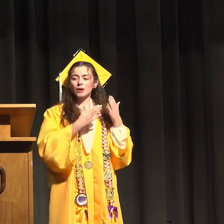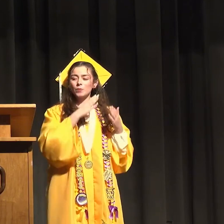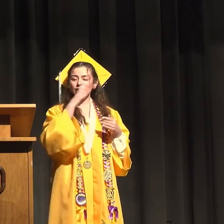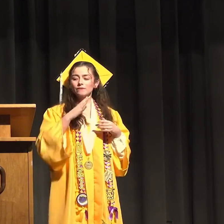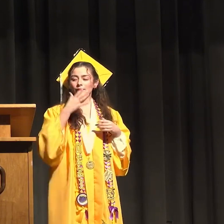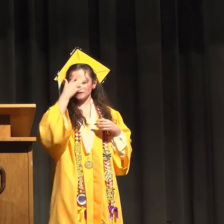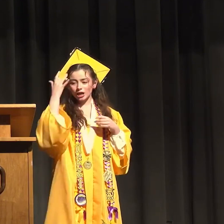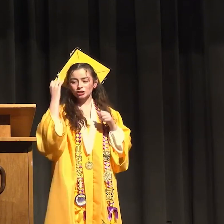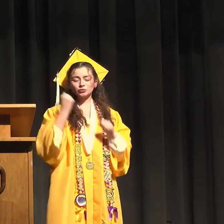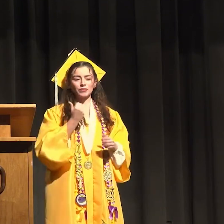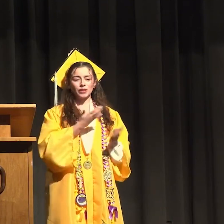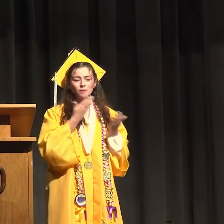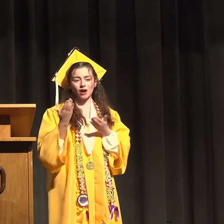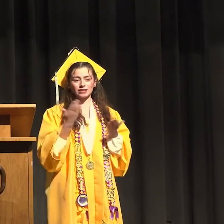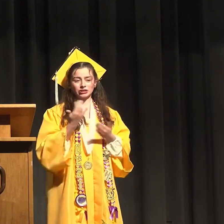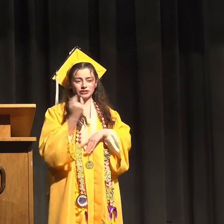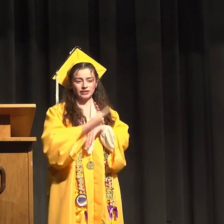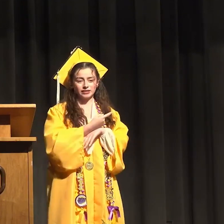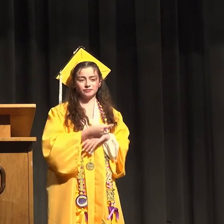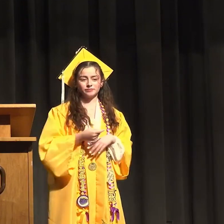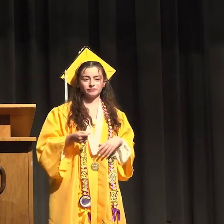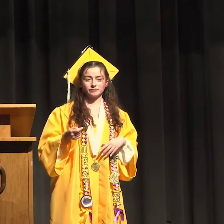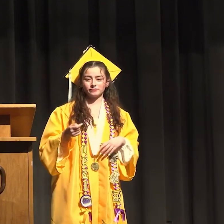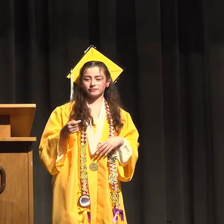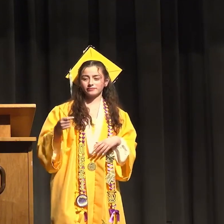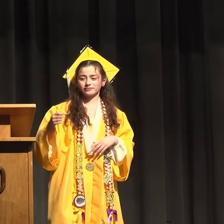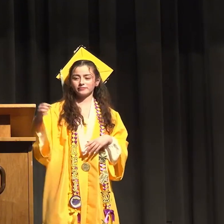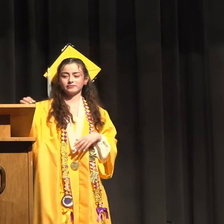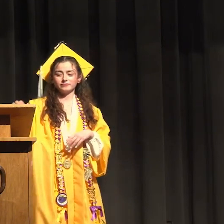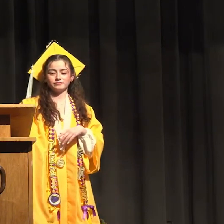inspire us, and may we never forget the strength that brought us here today.